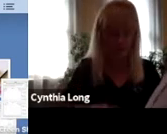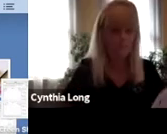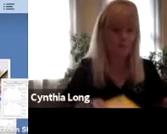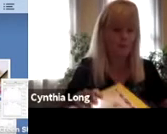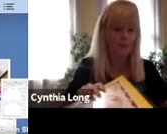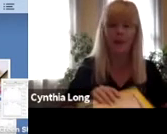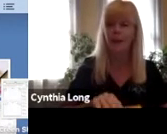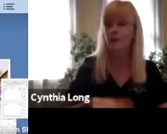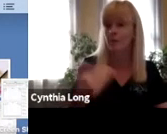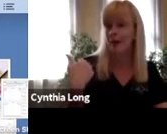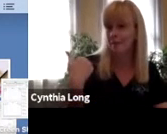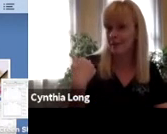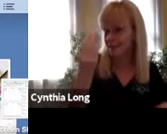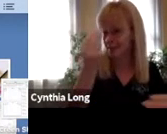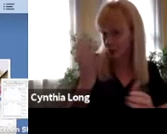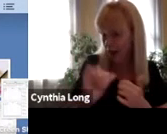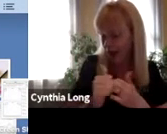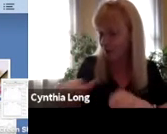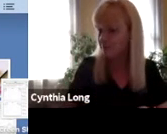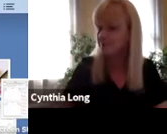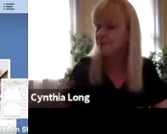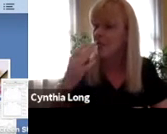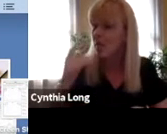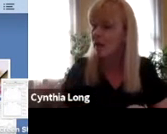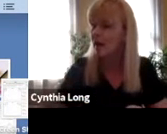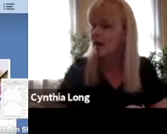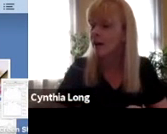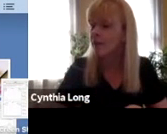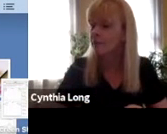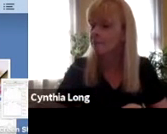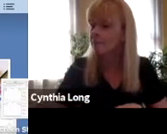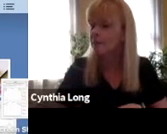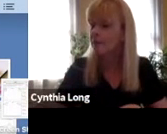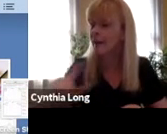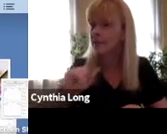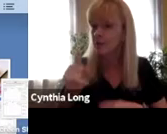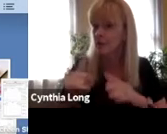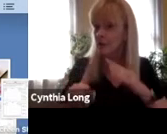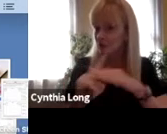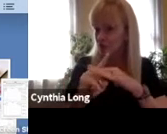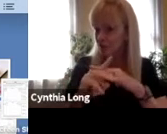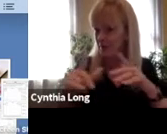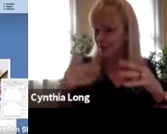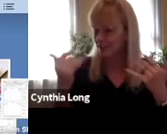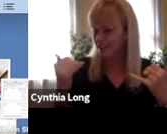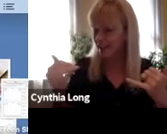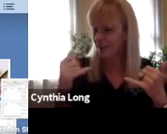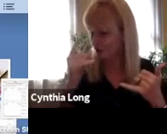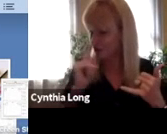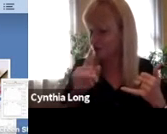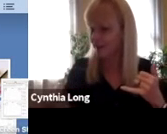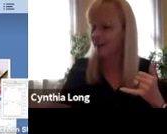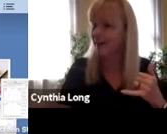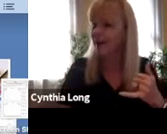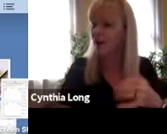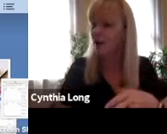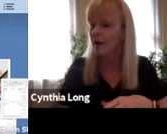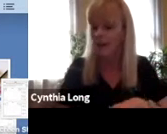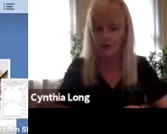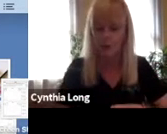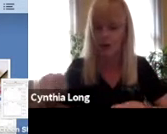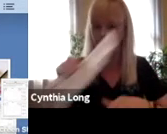get this free, and remind me to tell you how. And that's for those who showed up here today for